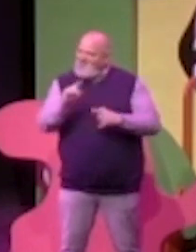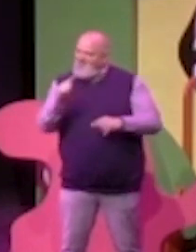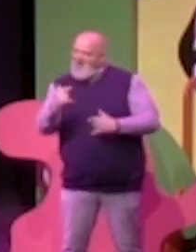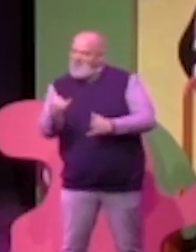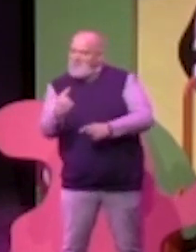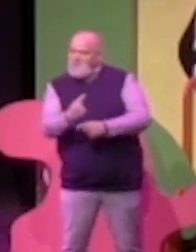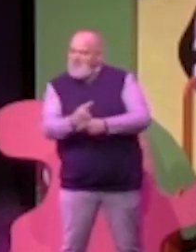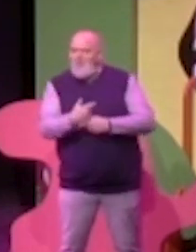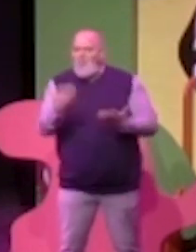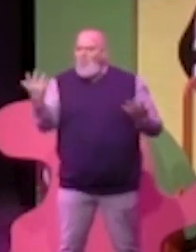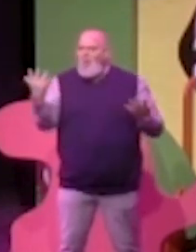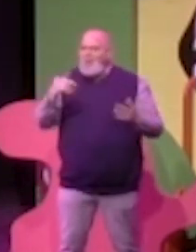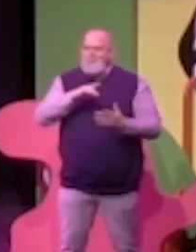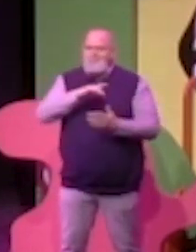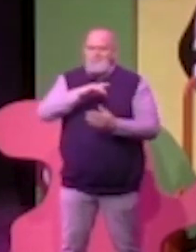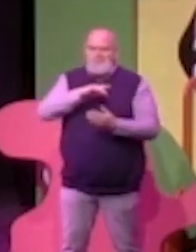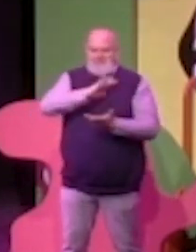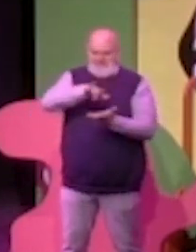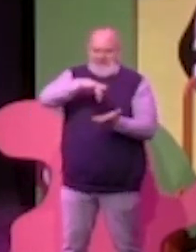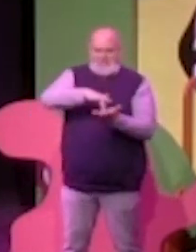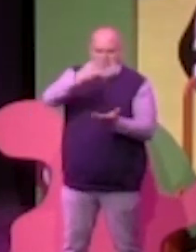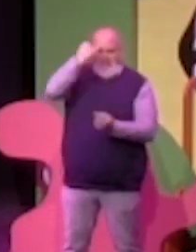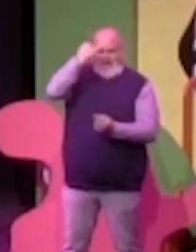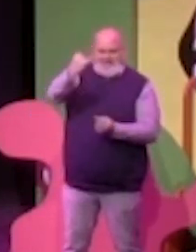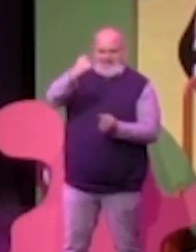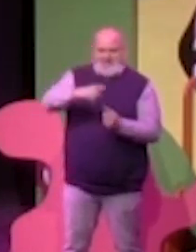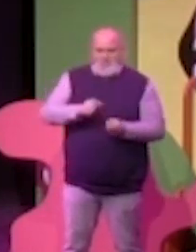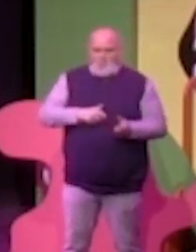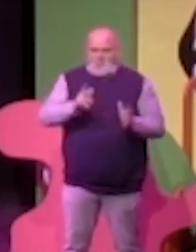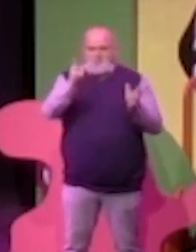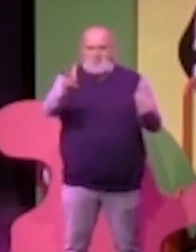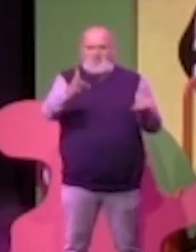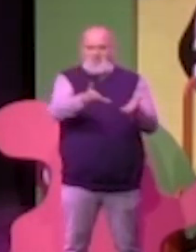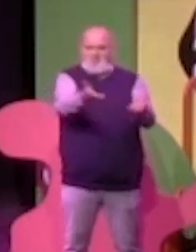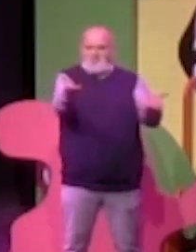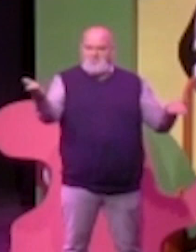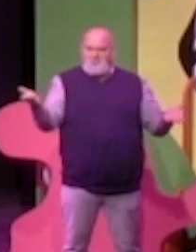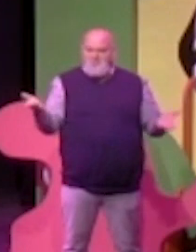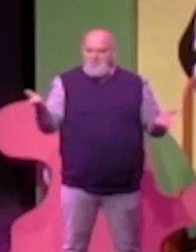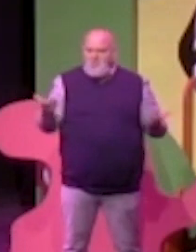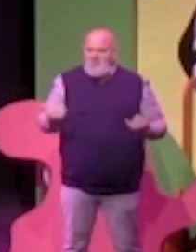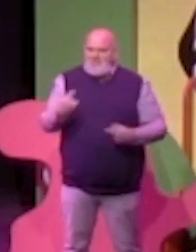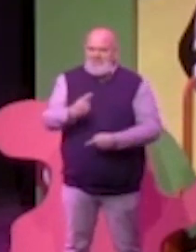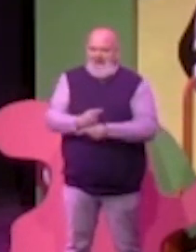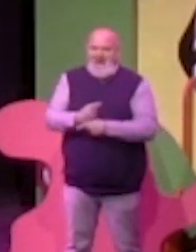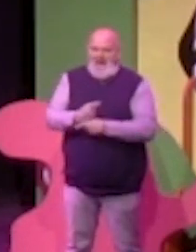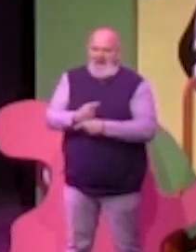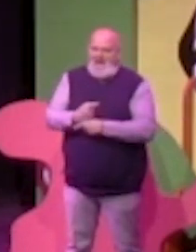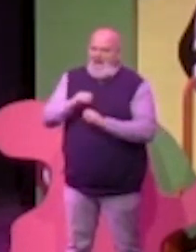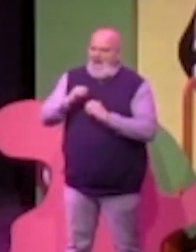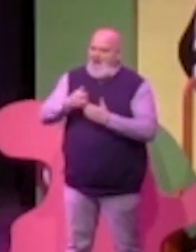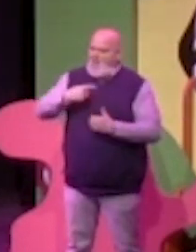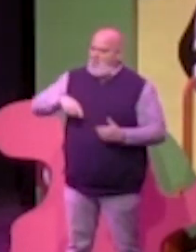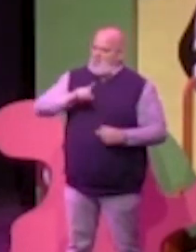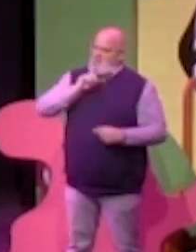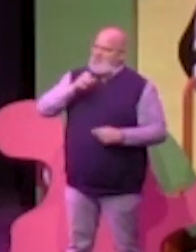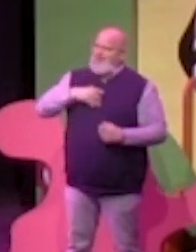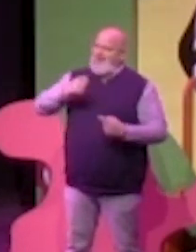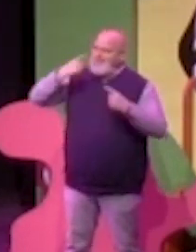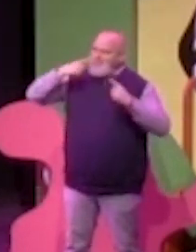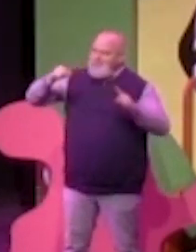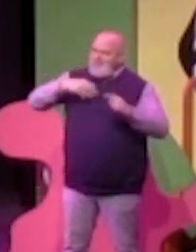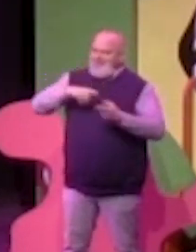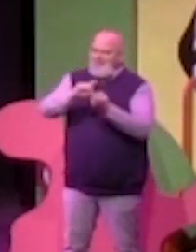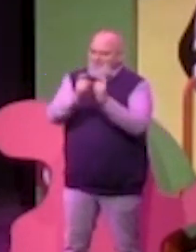what is one central thing that you want to leave this audience with about how we really can achieve the change